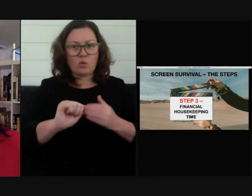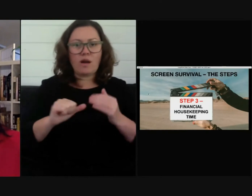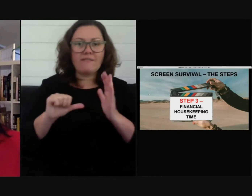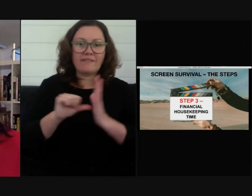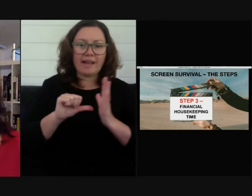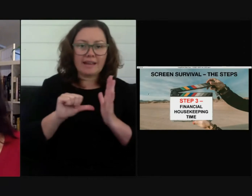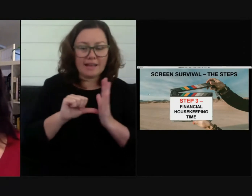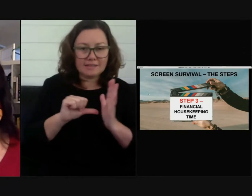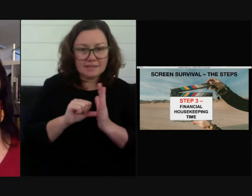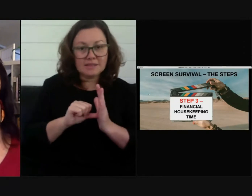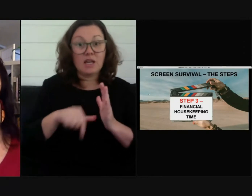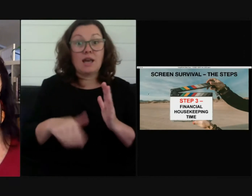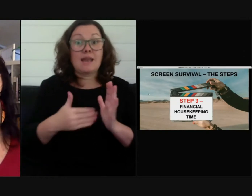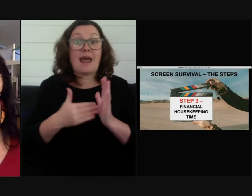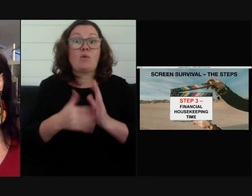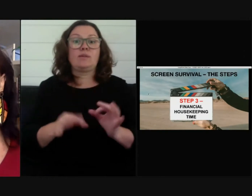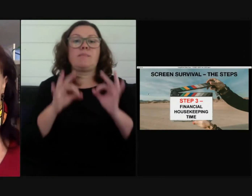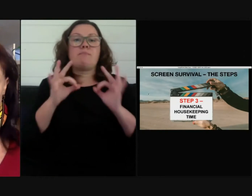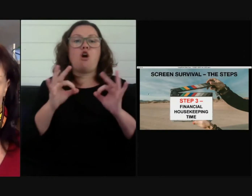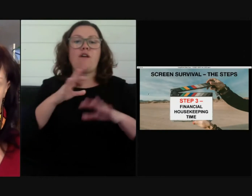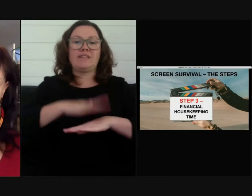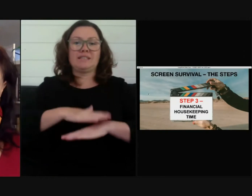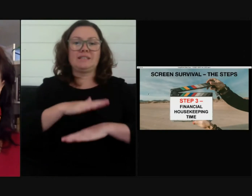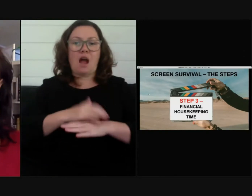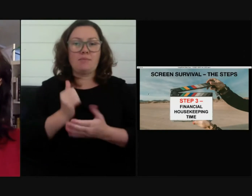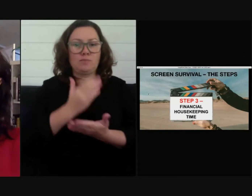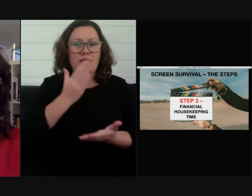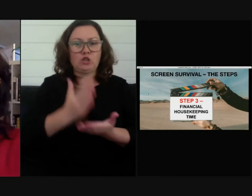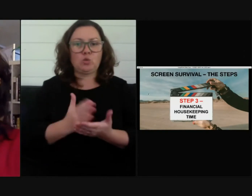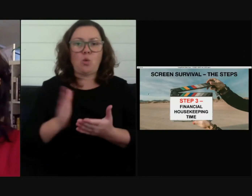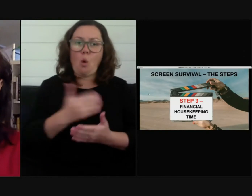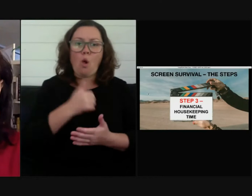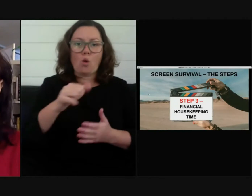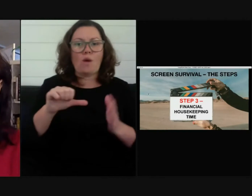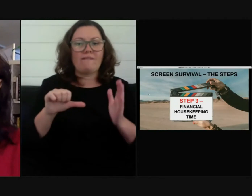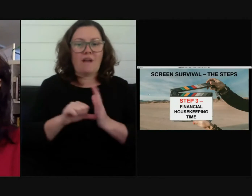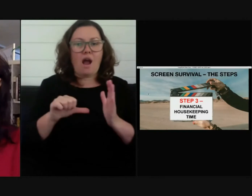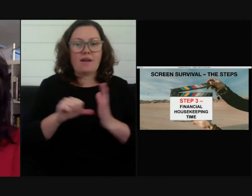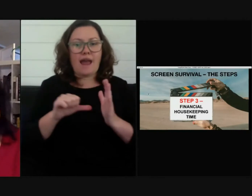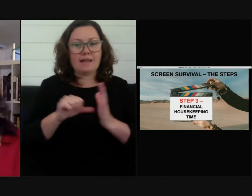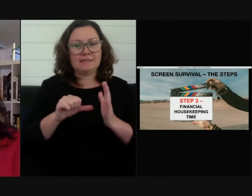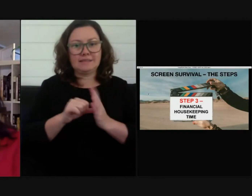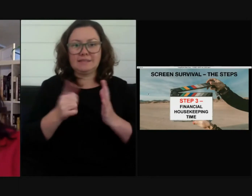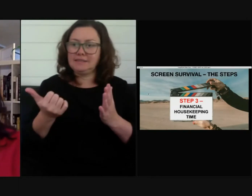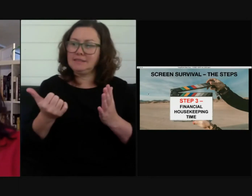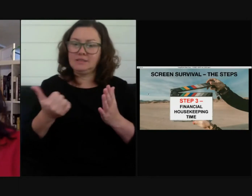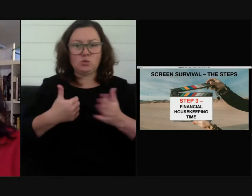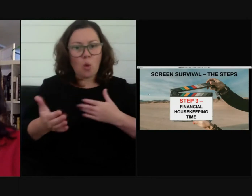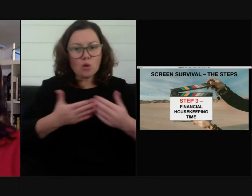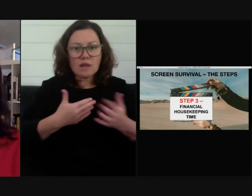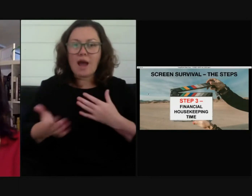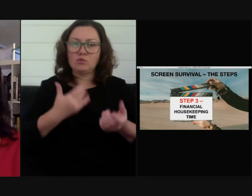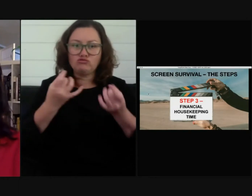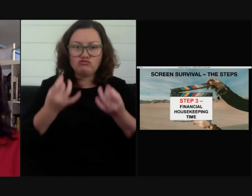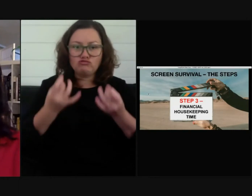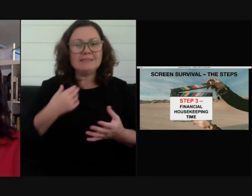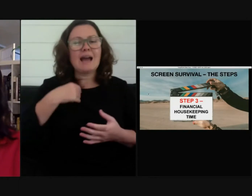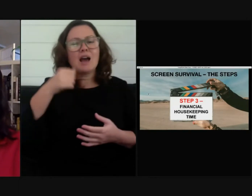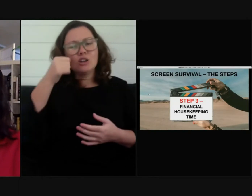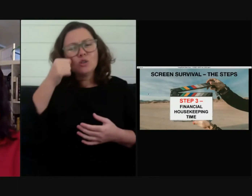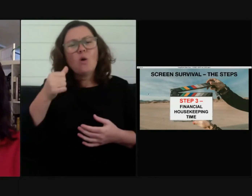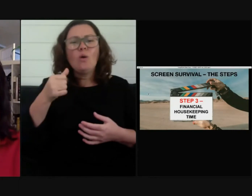your financial house in order. Yes, I know it's scary and depressing, but it's really